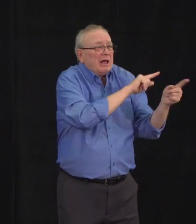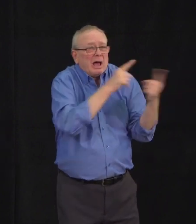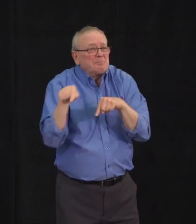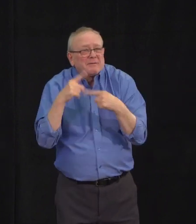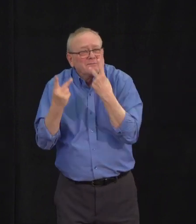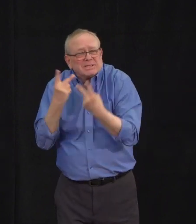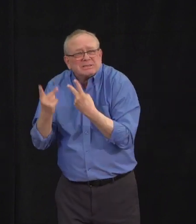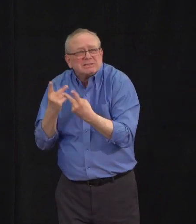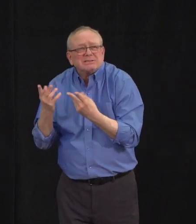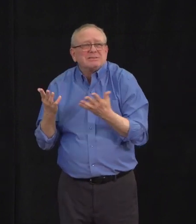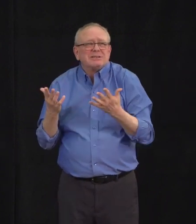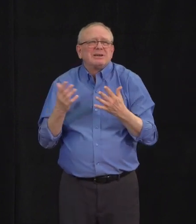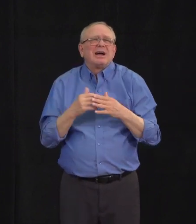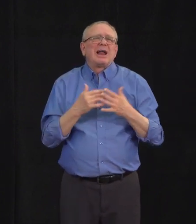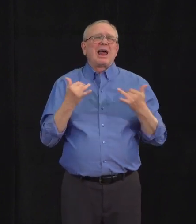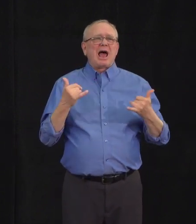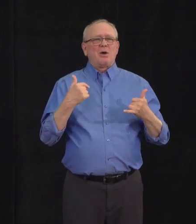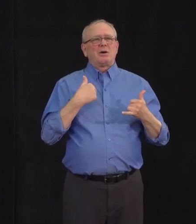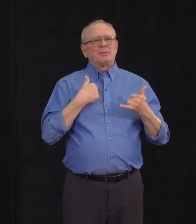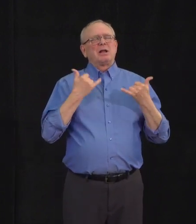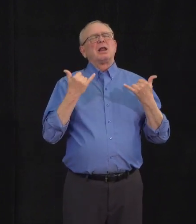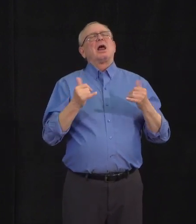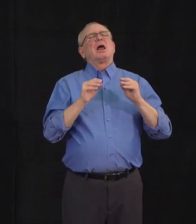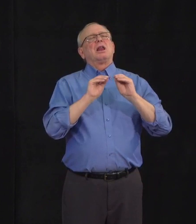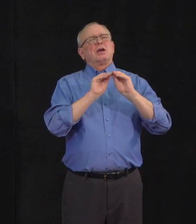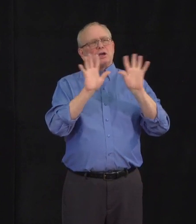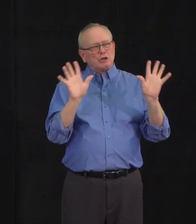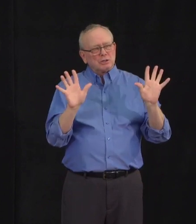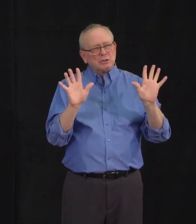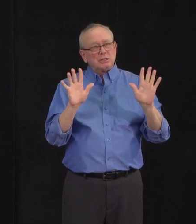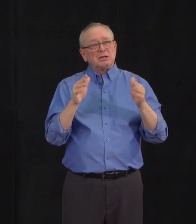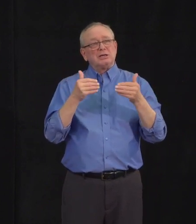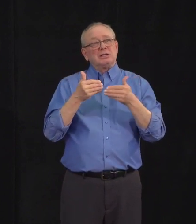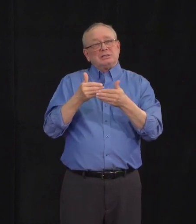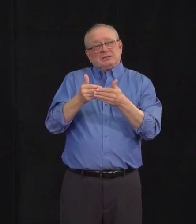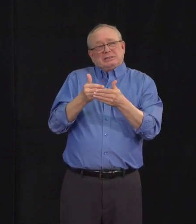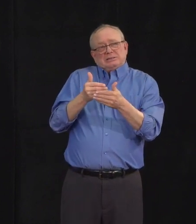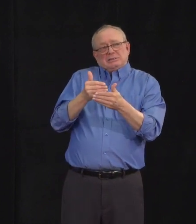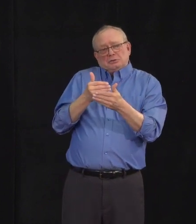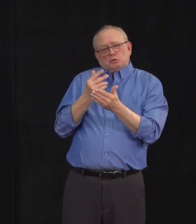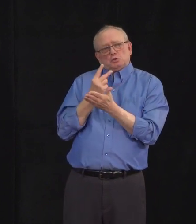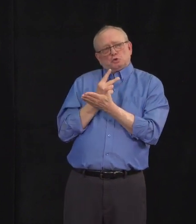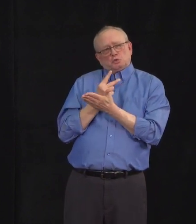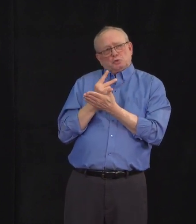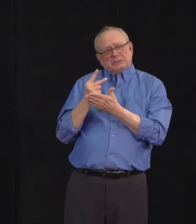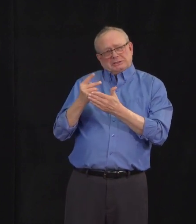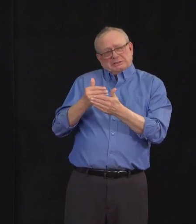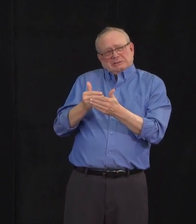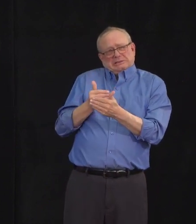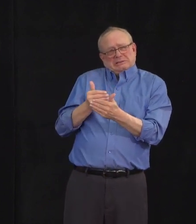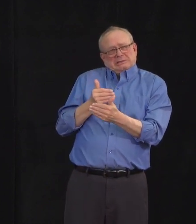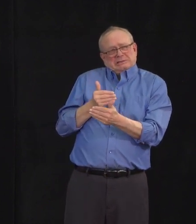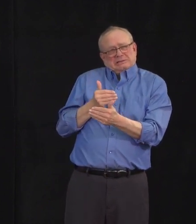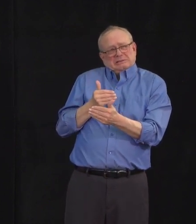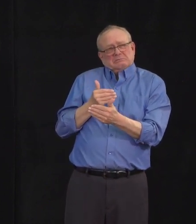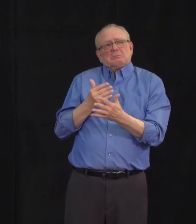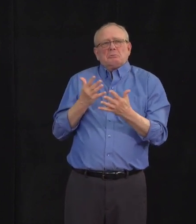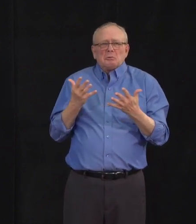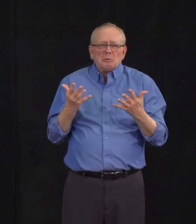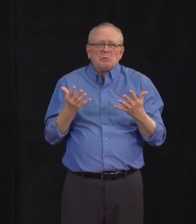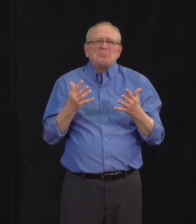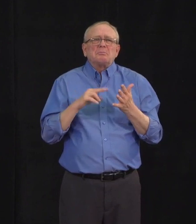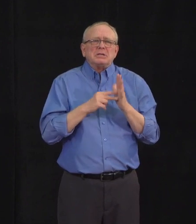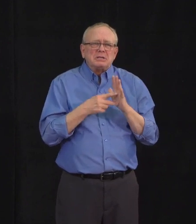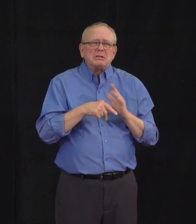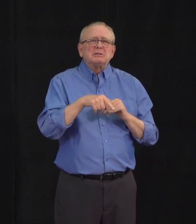my hope is that by clarifying with this 2-week window, I actually hope it will make it easier for loved ones who want to visit, for